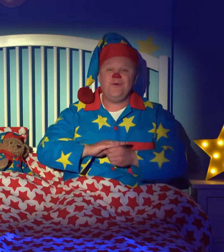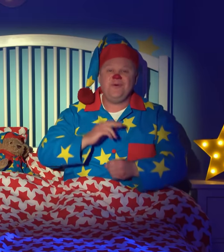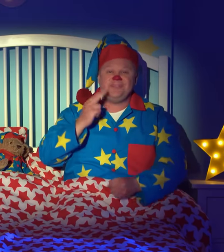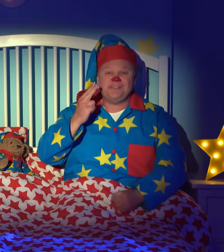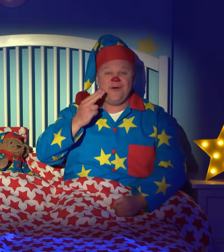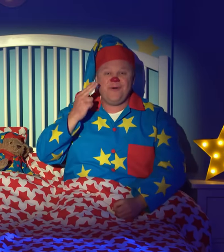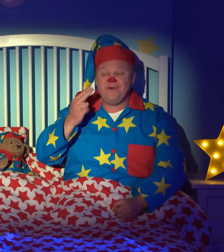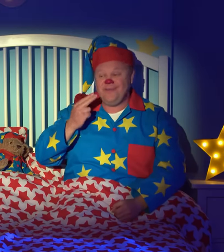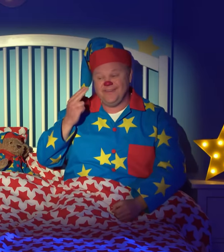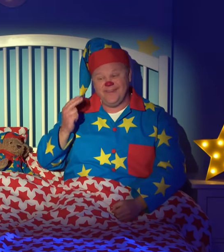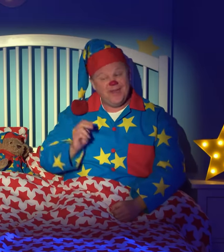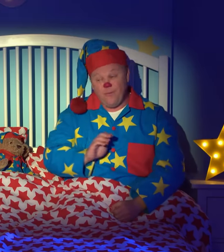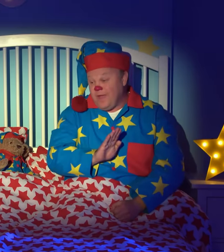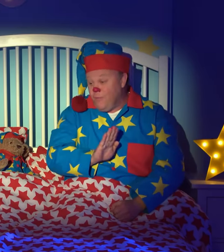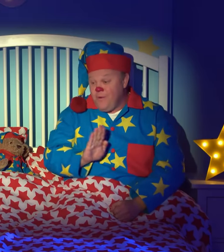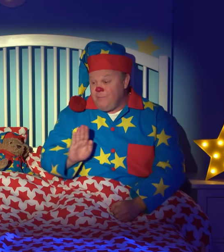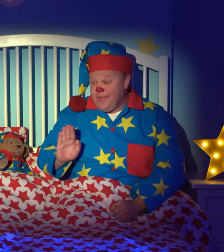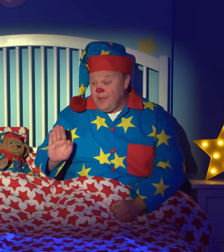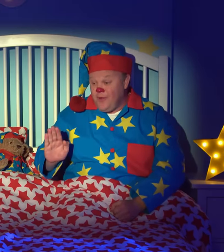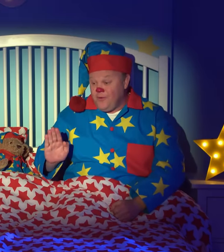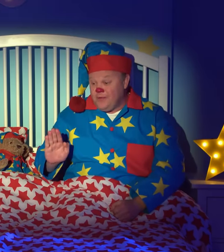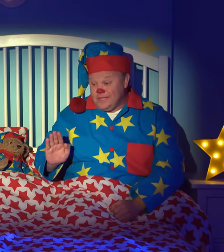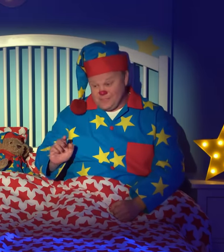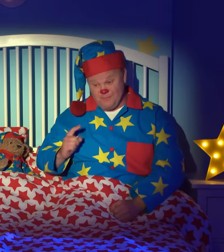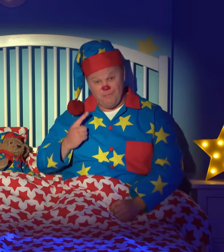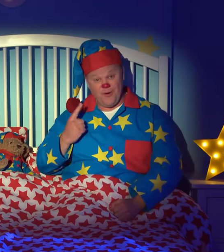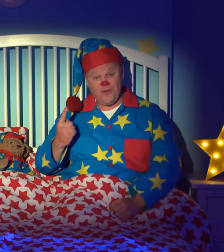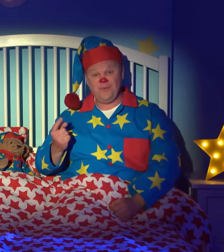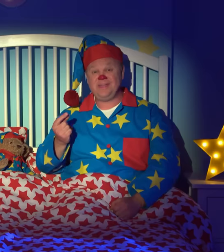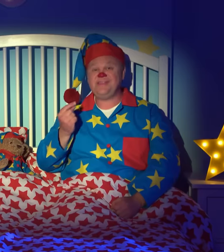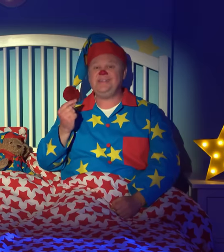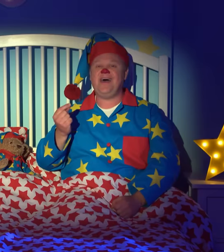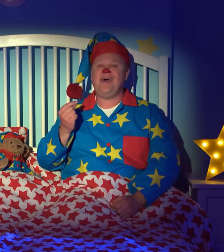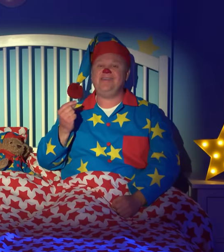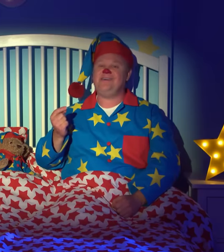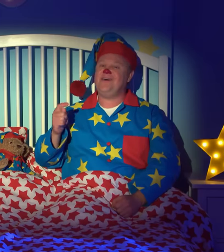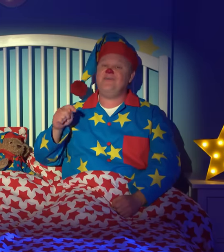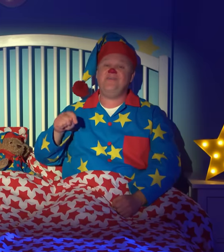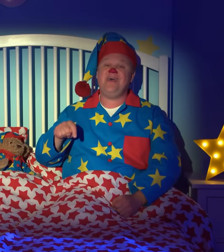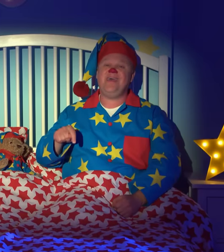more song, we won't be long. Tomorrow is a night